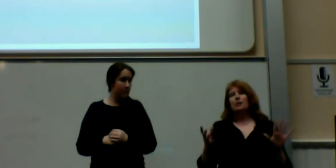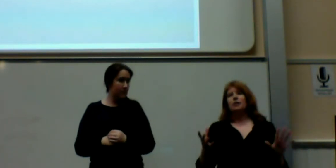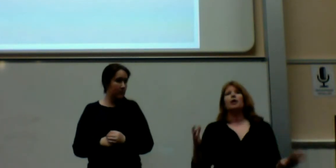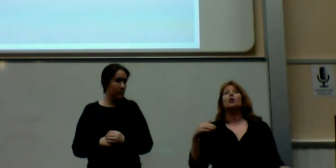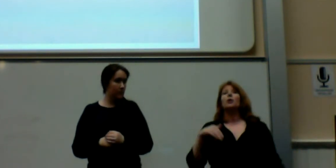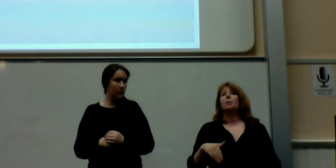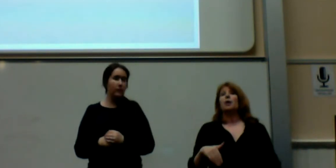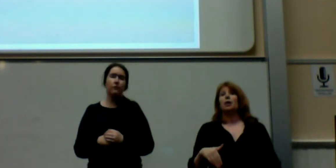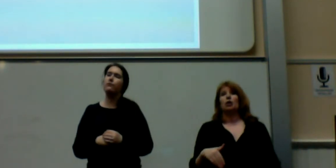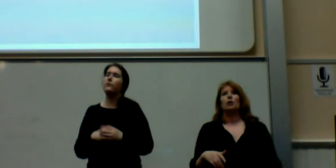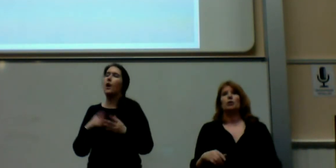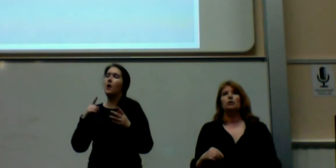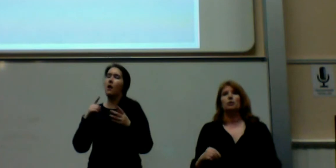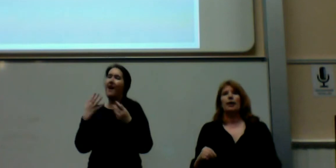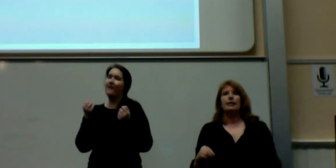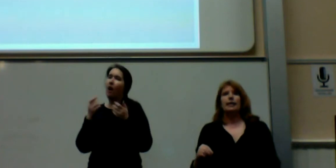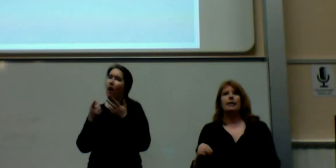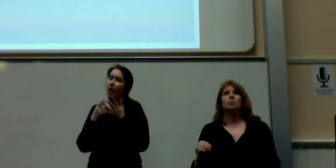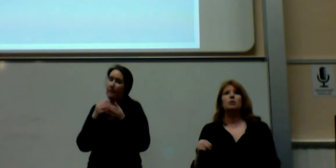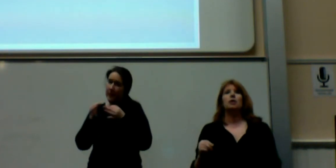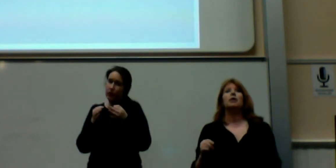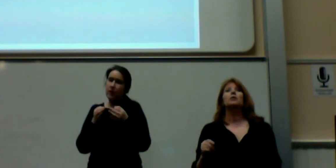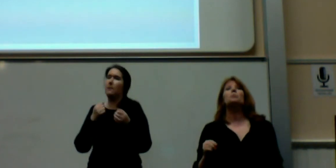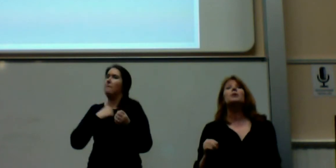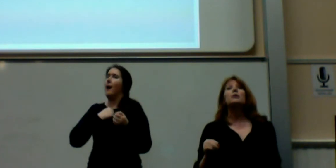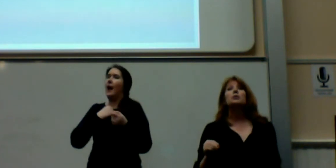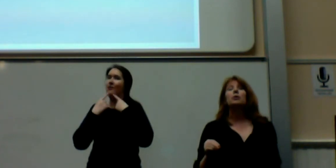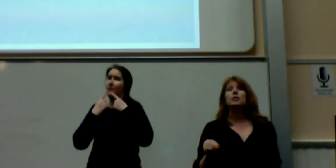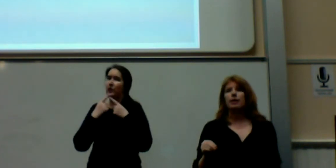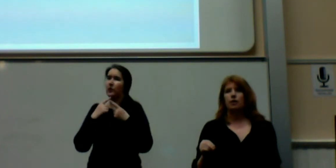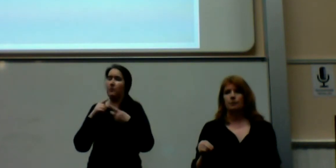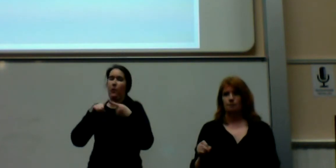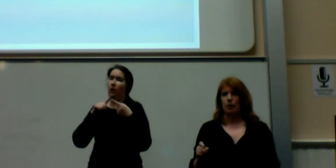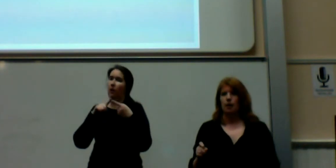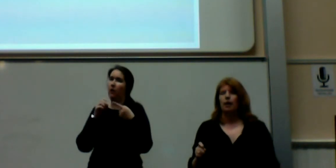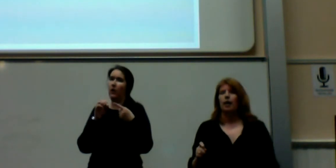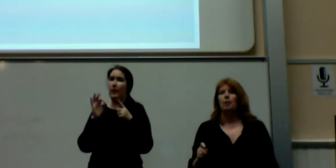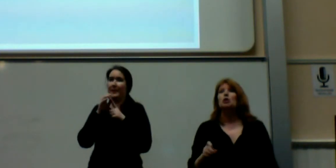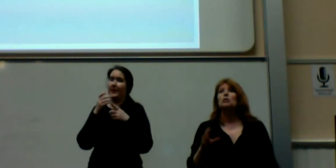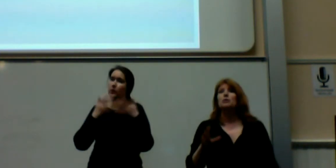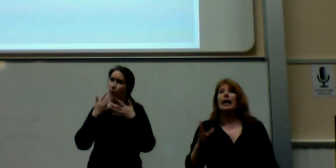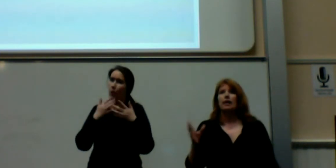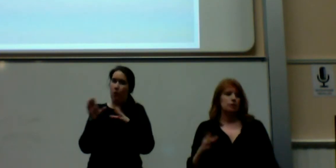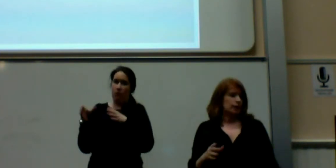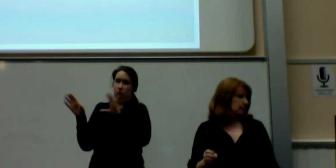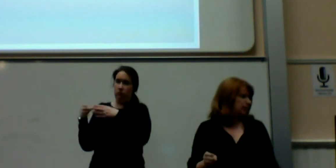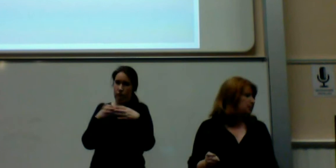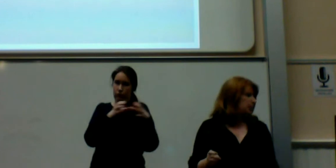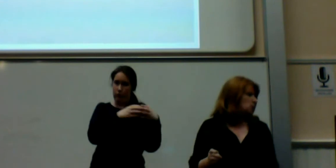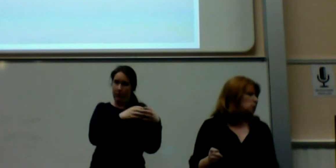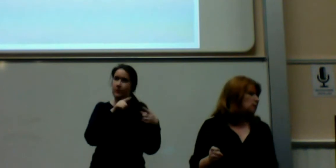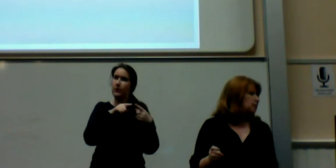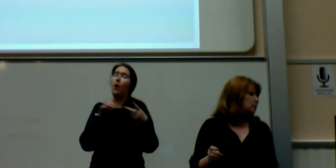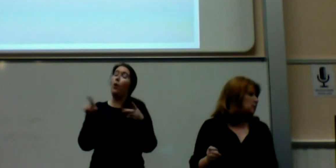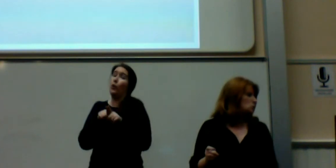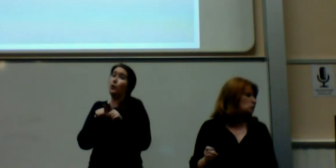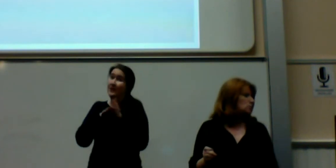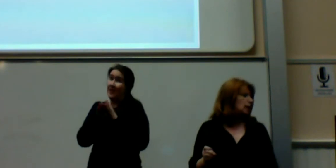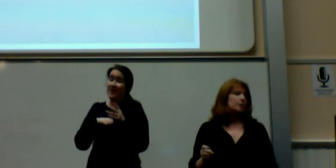Your type indicator, which I'm not going to go into for my data, I'm just going to tell you the P-score data and use that as an